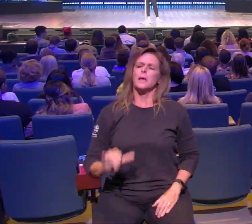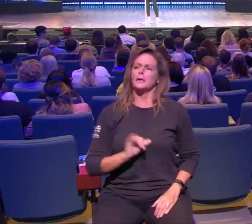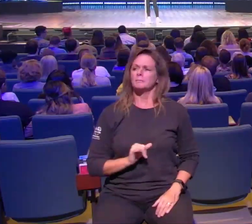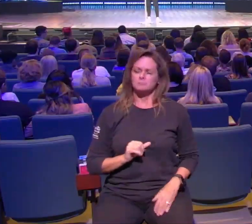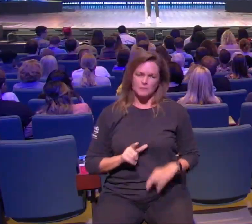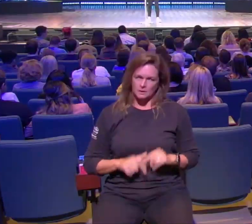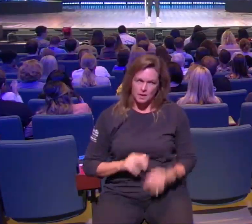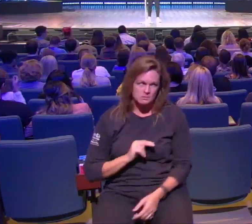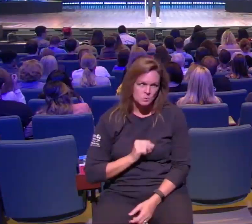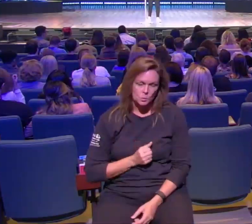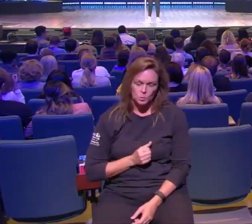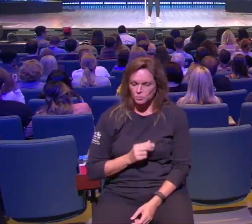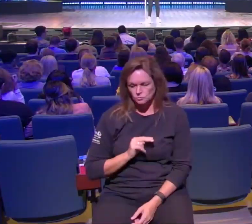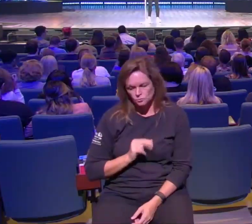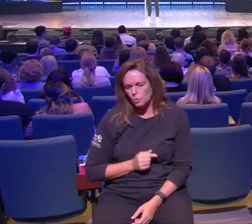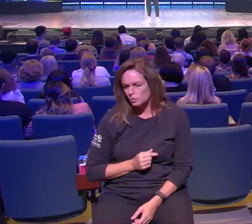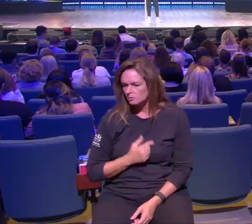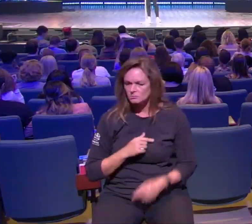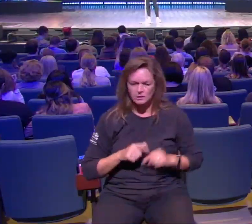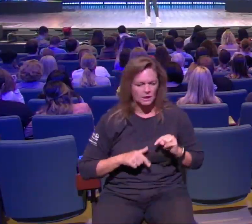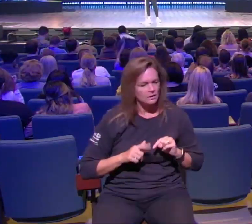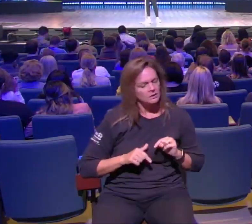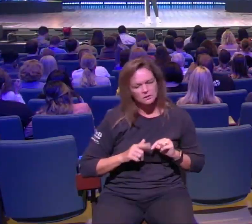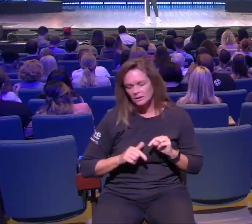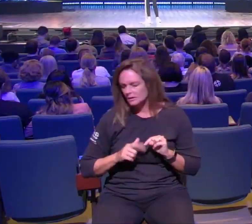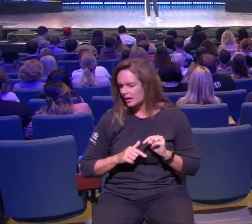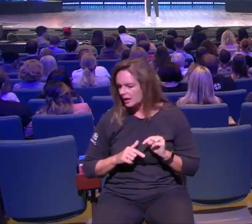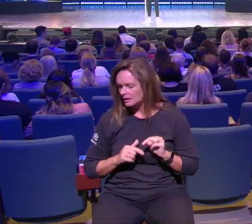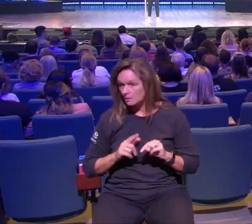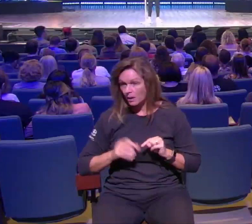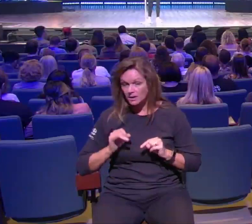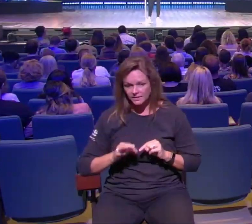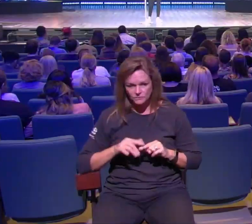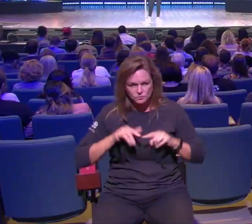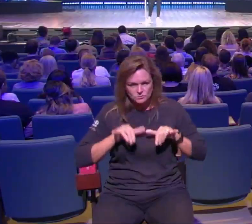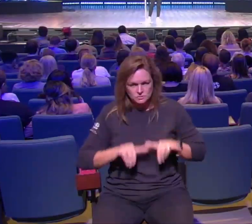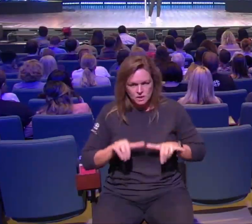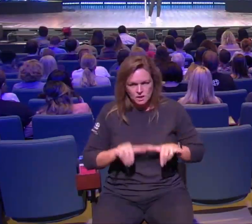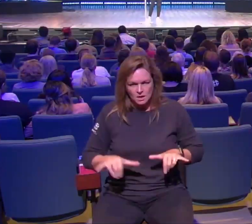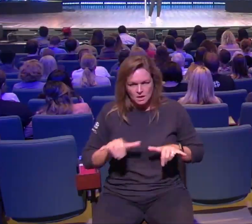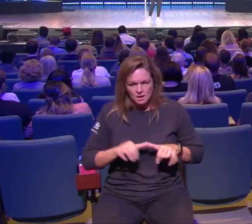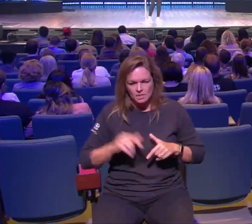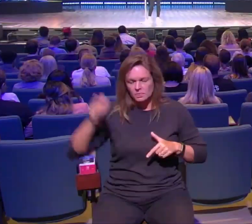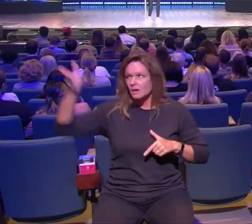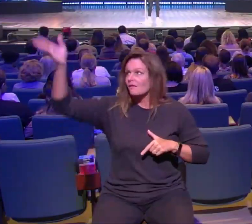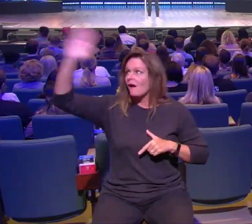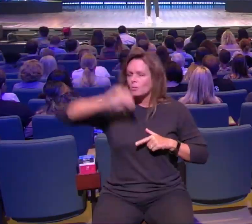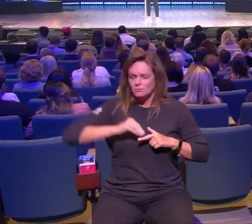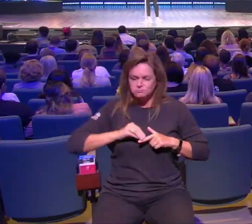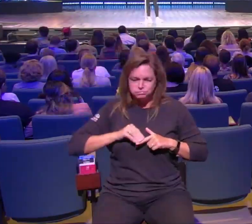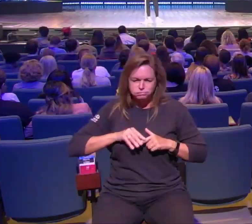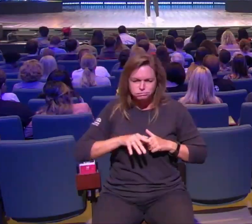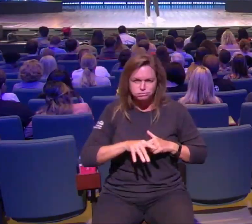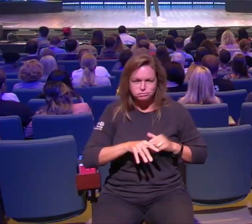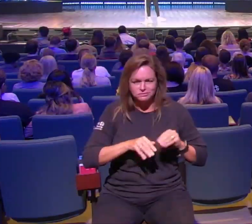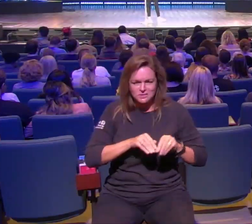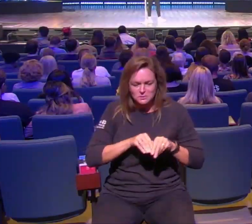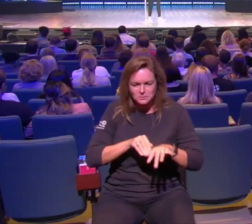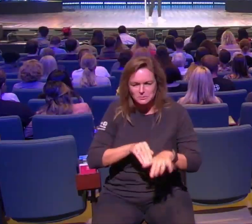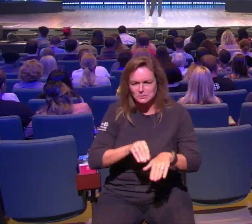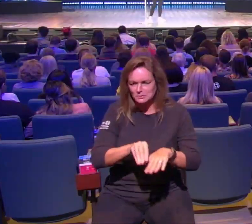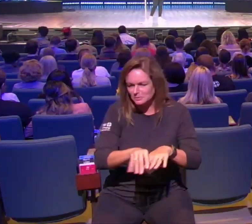some of you, there might be someone in your past that didn't want you, but that does not mean that you are